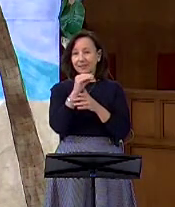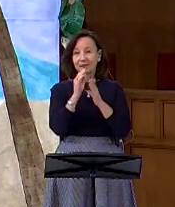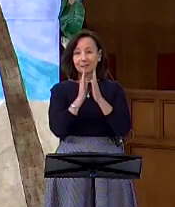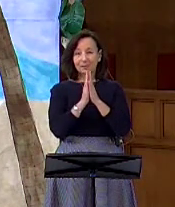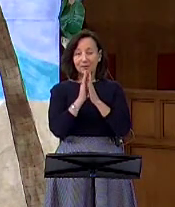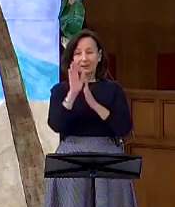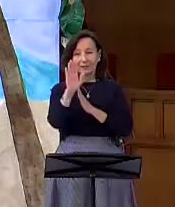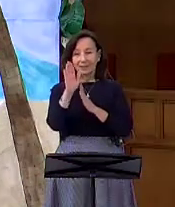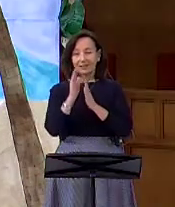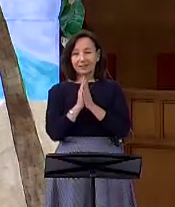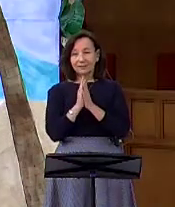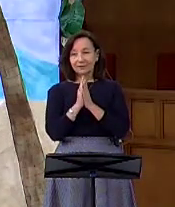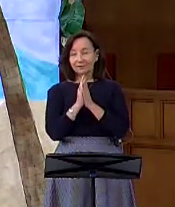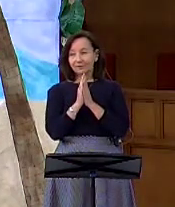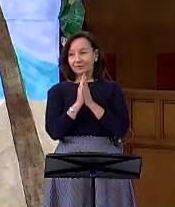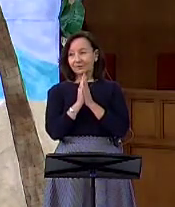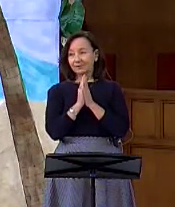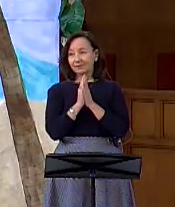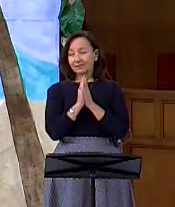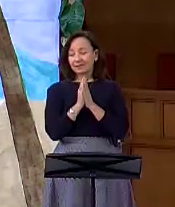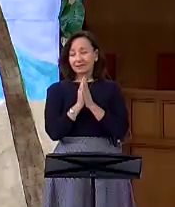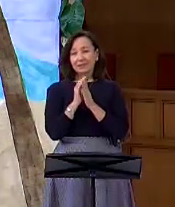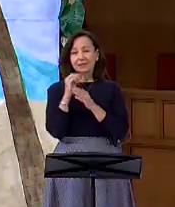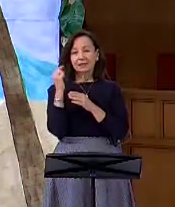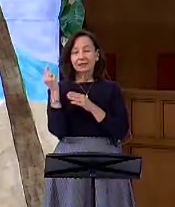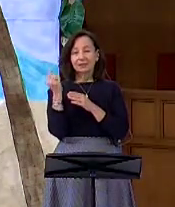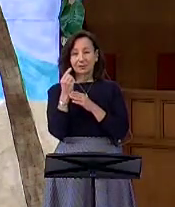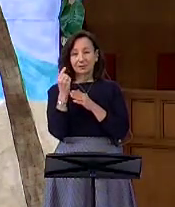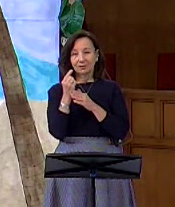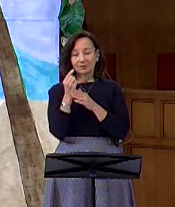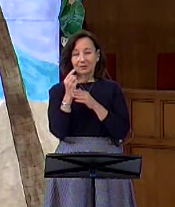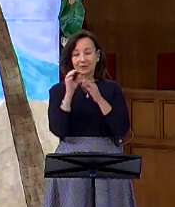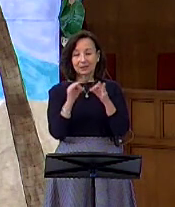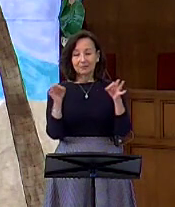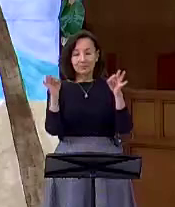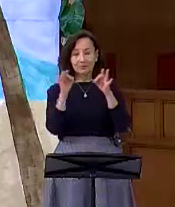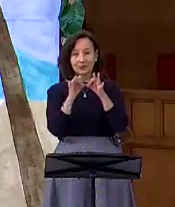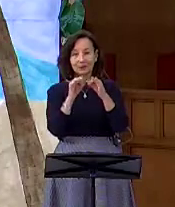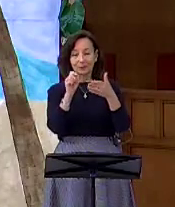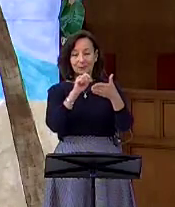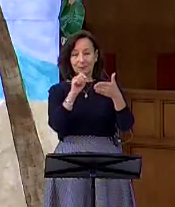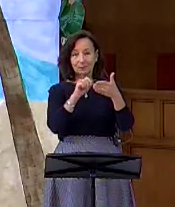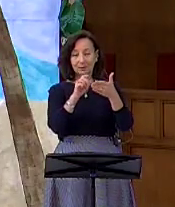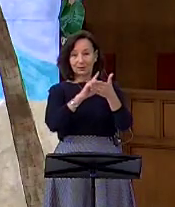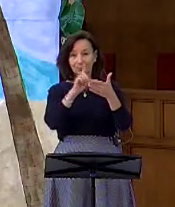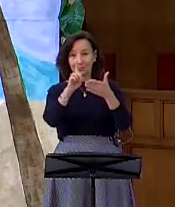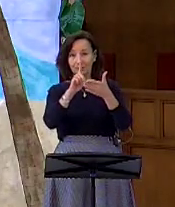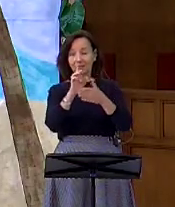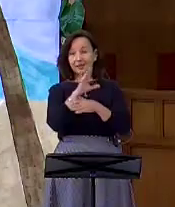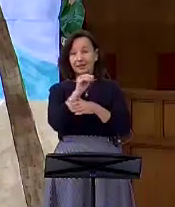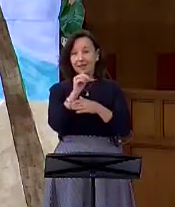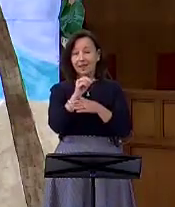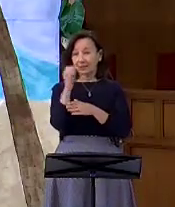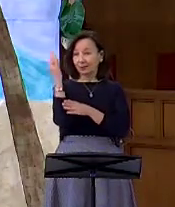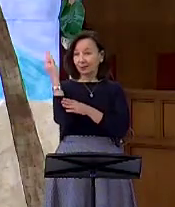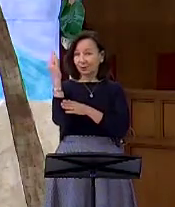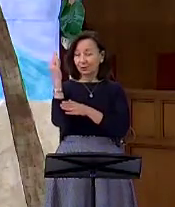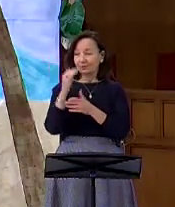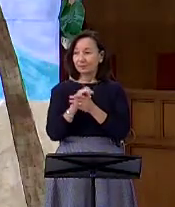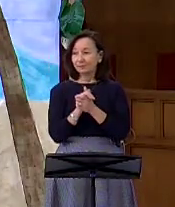is almost always keyed to the scripture for the week and the sermon. So